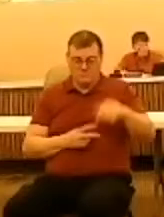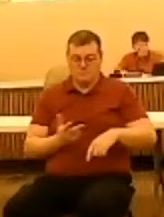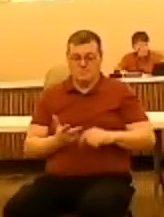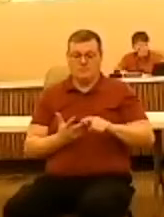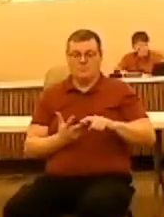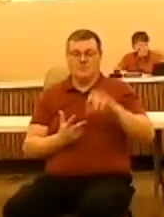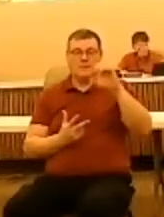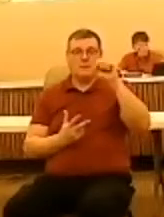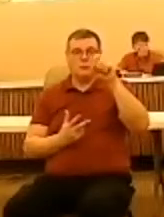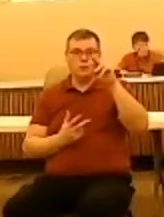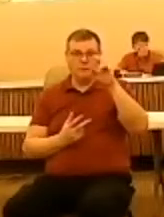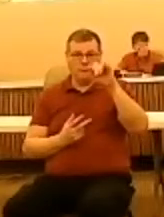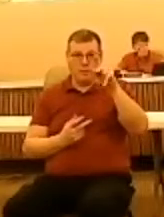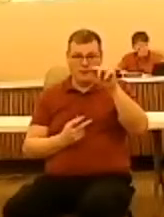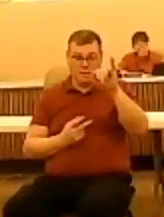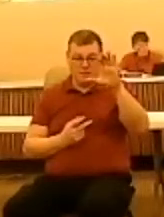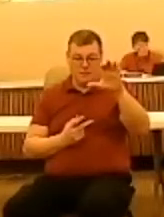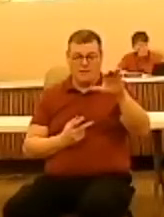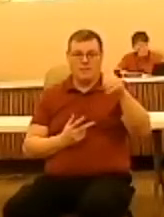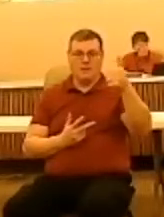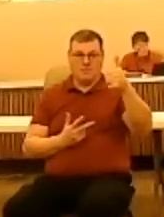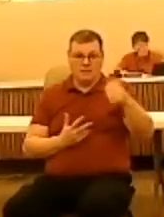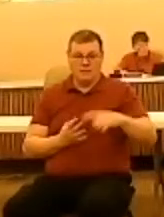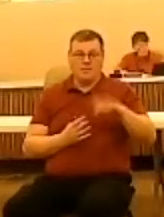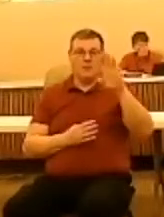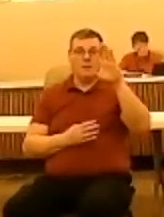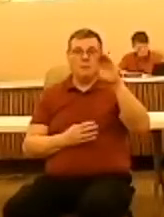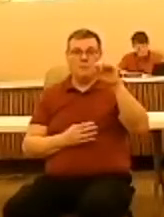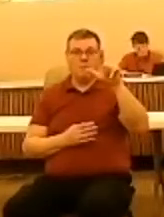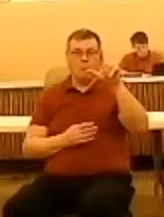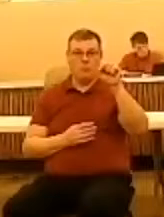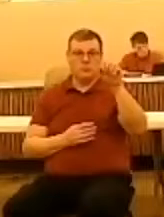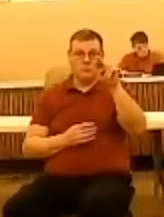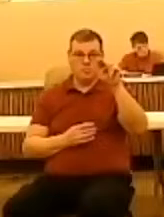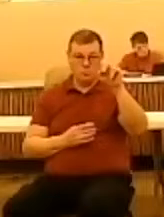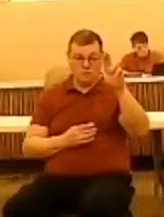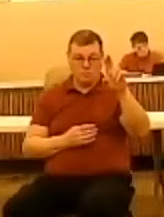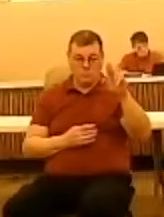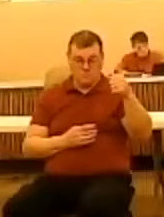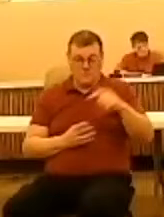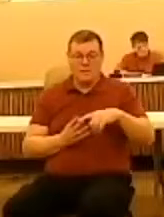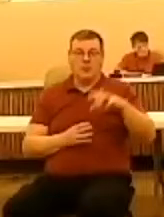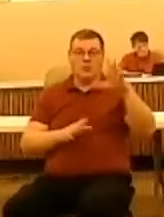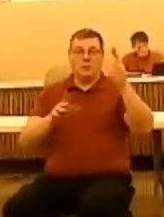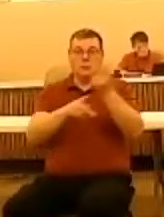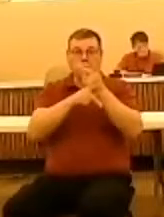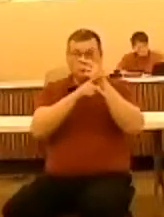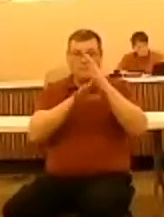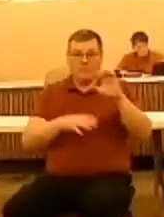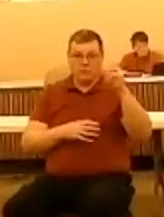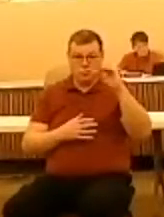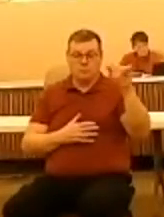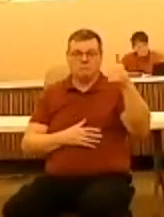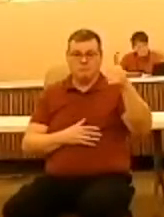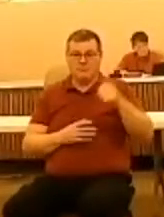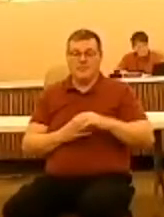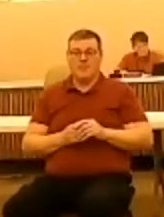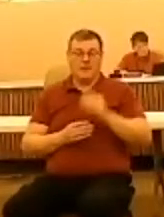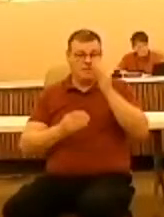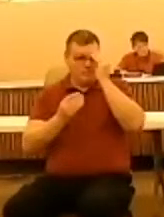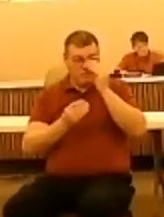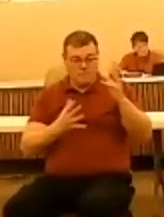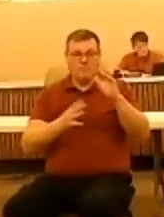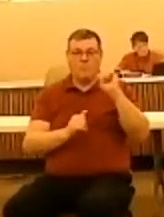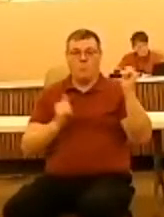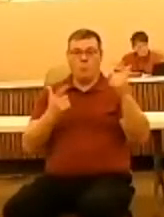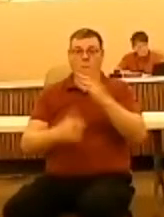Councilmember Safranek, Aye. Councilmember Bolsner, Aye. Supervisor Schultz. Aye. Supervisor Schultz and fellow